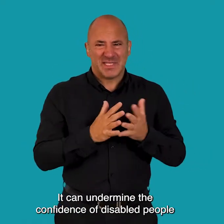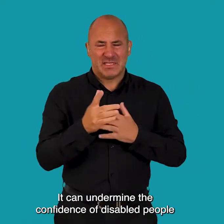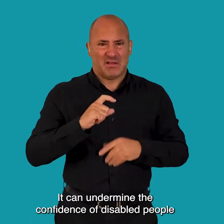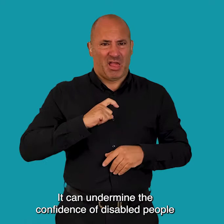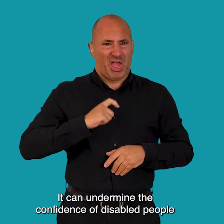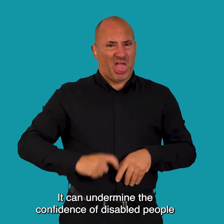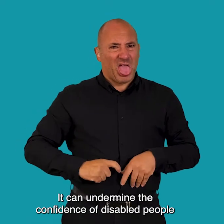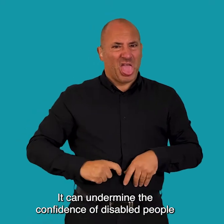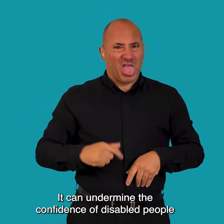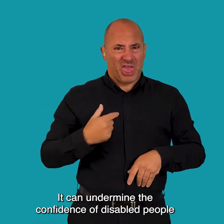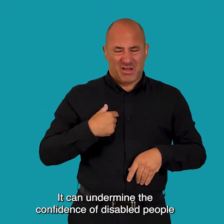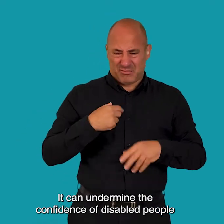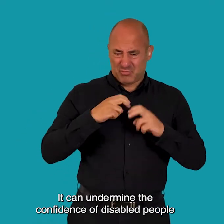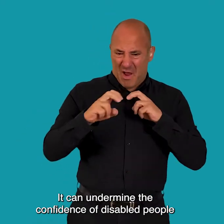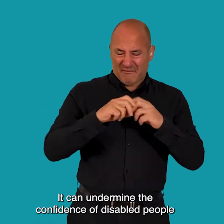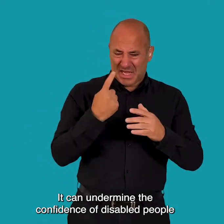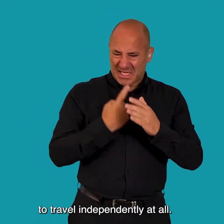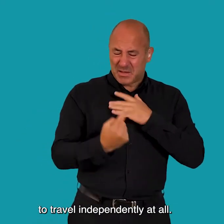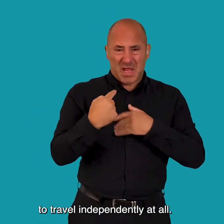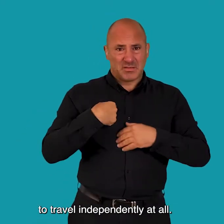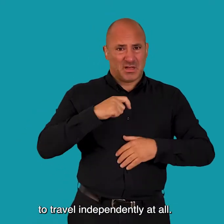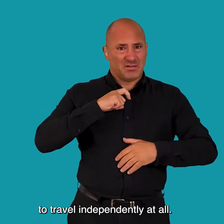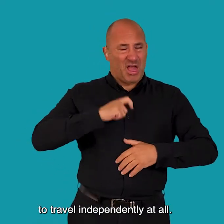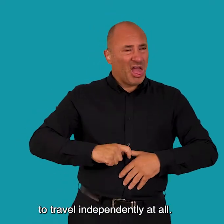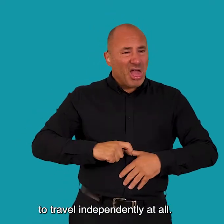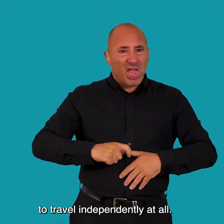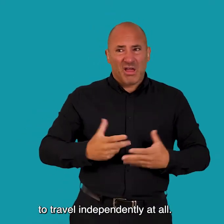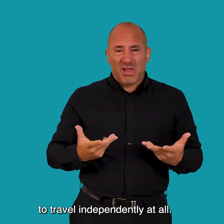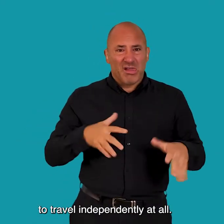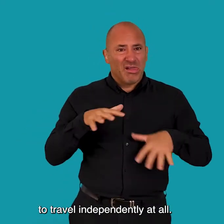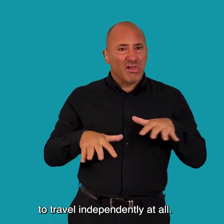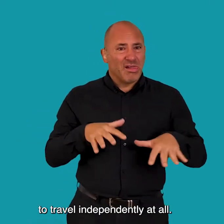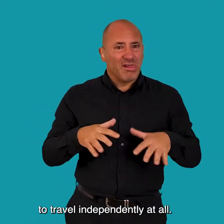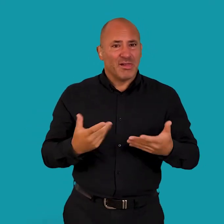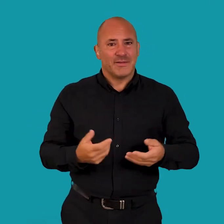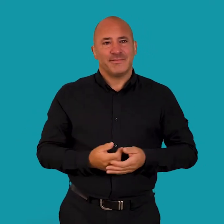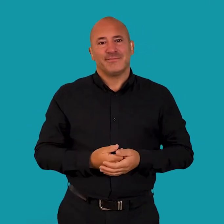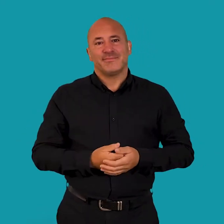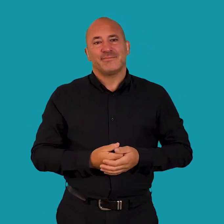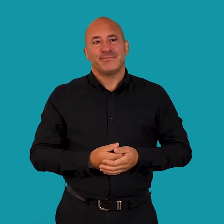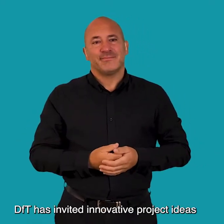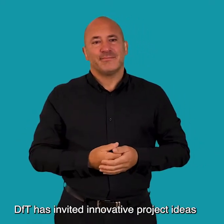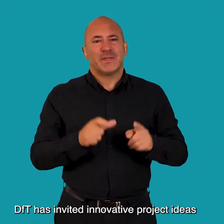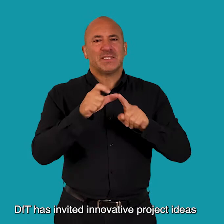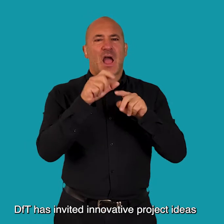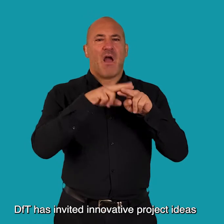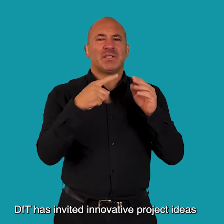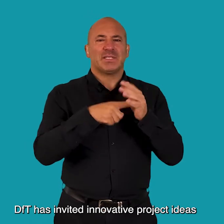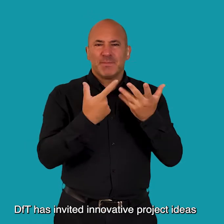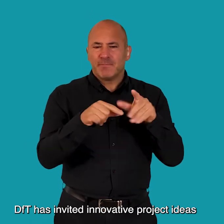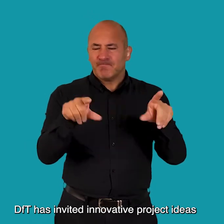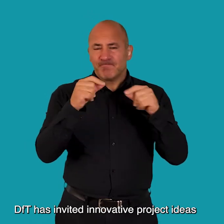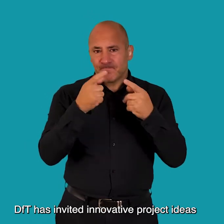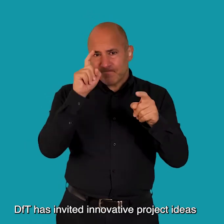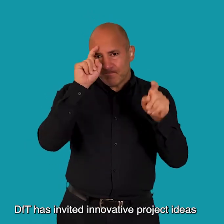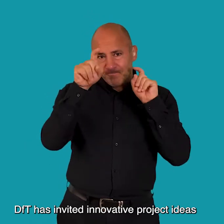the confidence of disabled people to travel independently at all. DFT has invited innovative